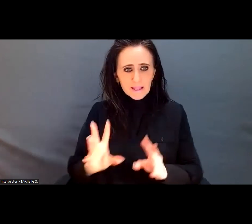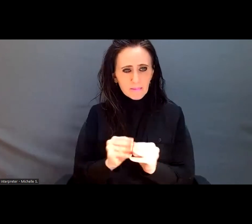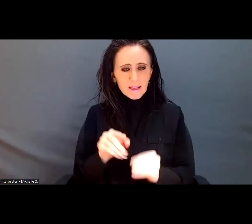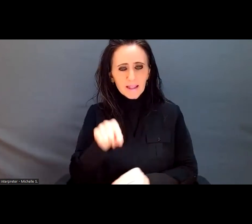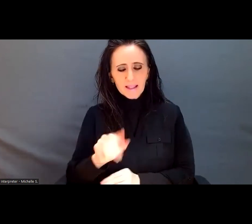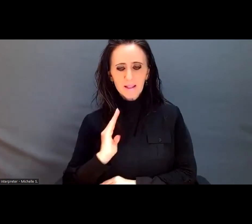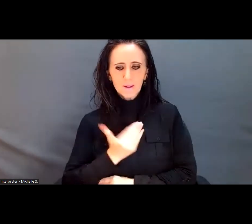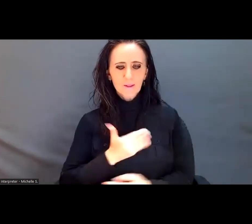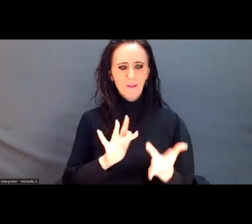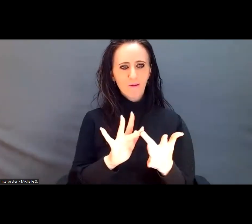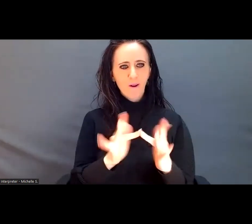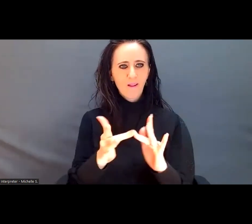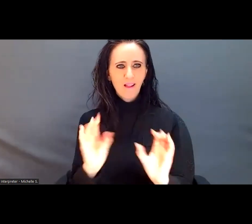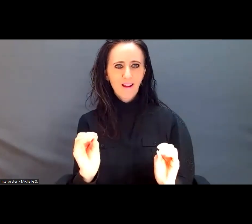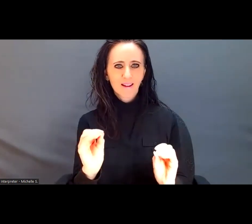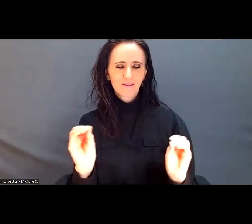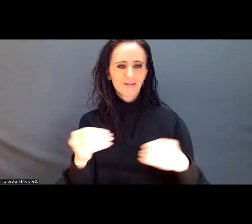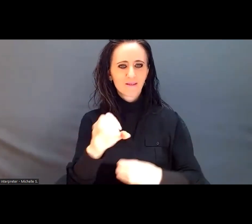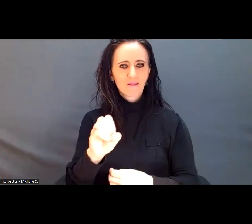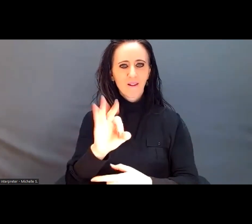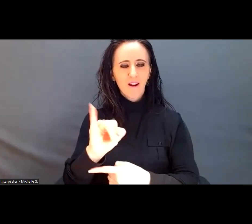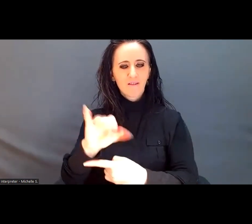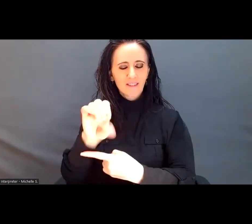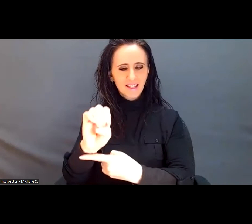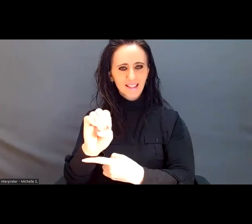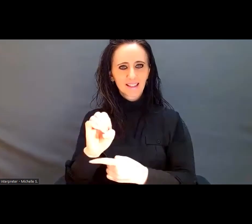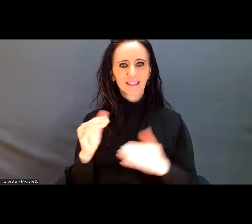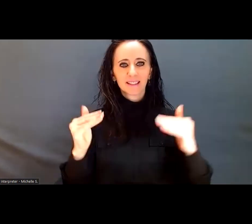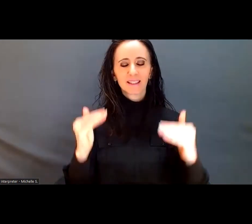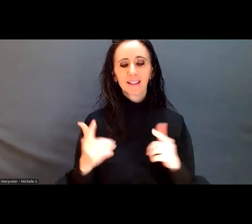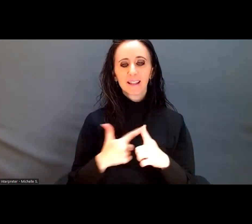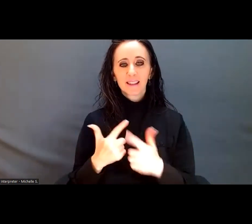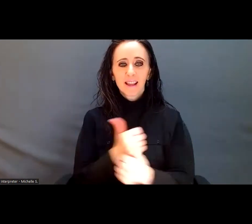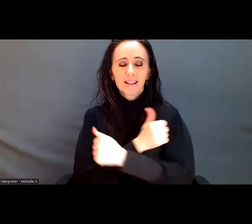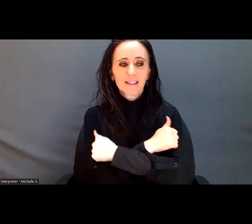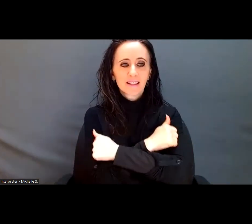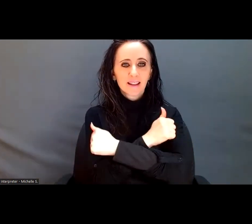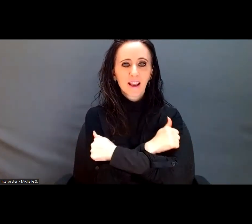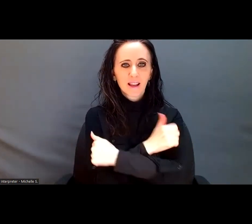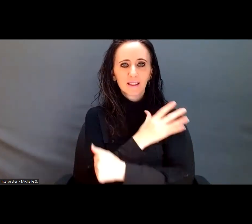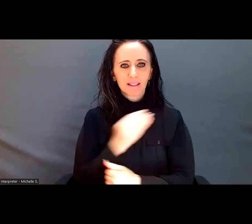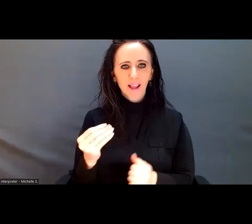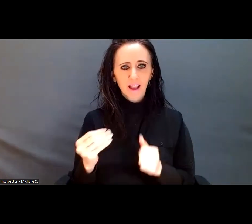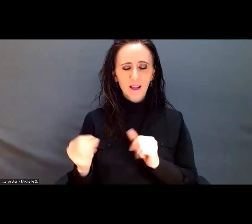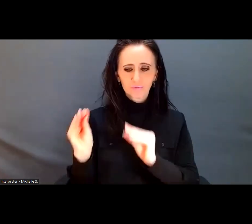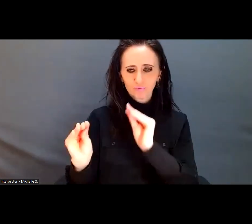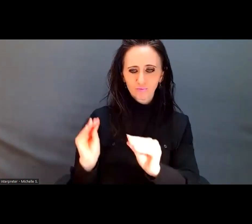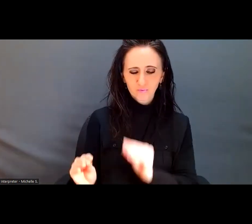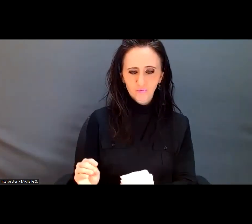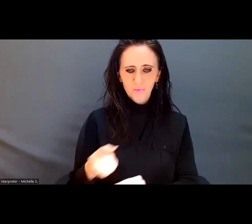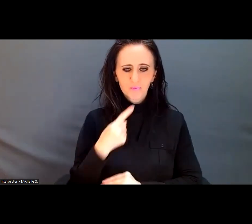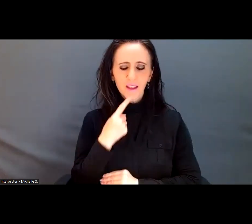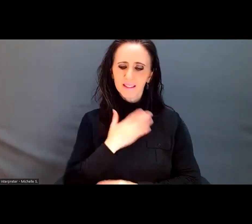our online office, okay? And then hugs and kisses you, right? Please let me know what questions you have.